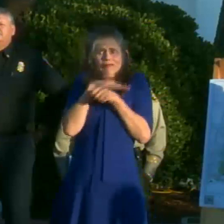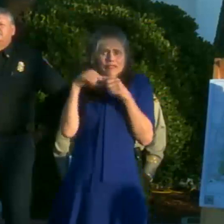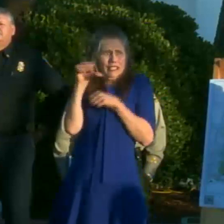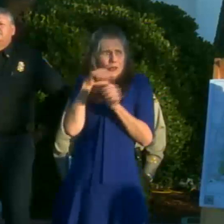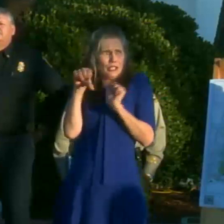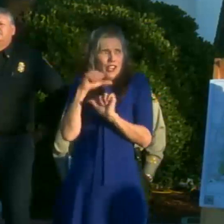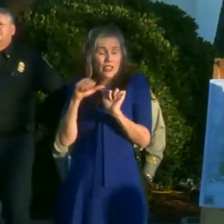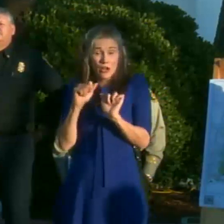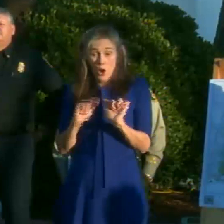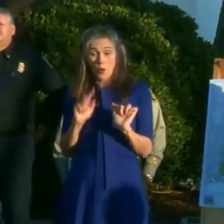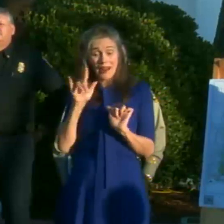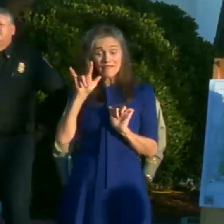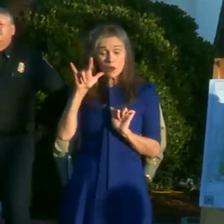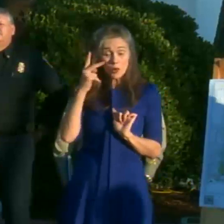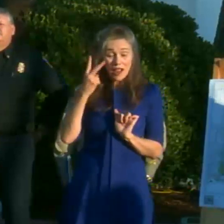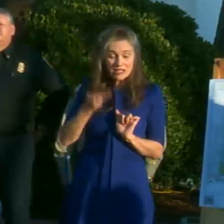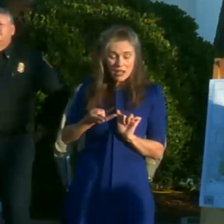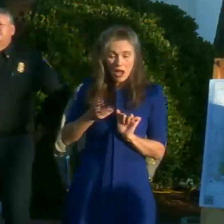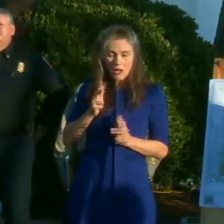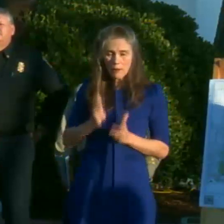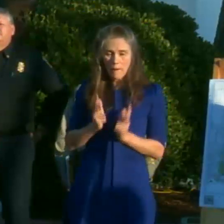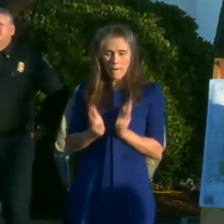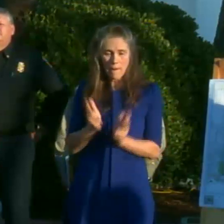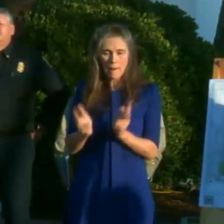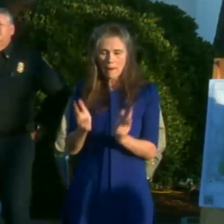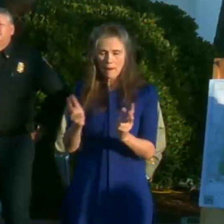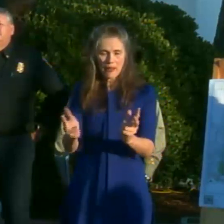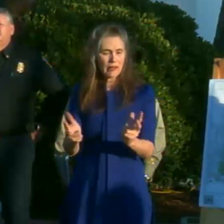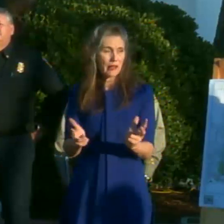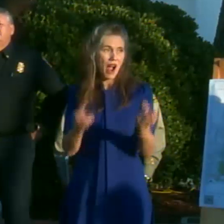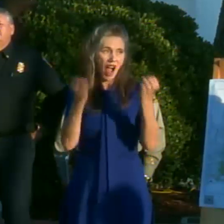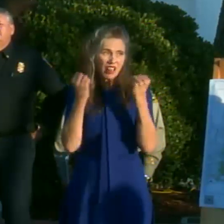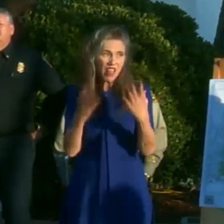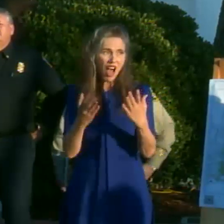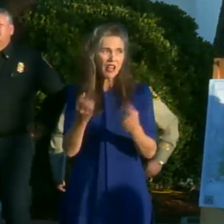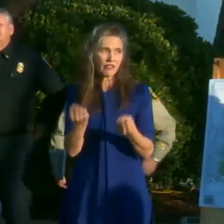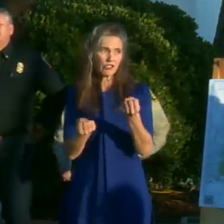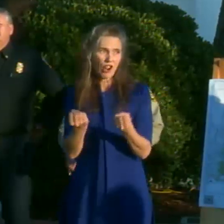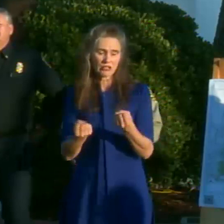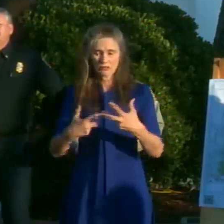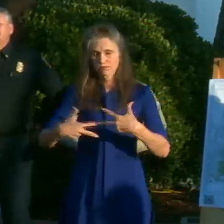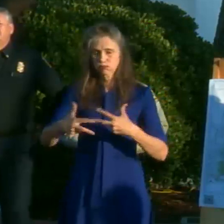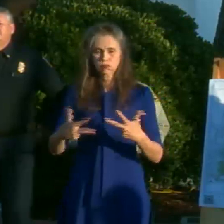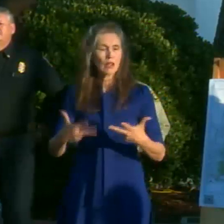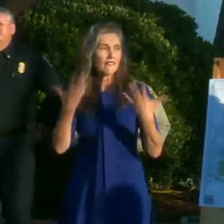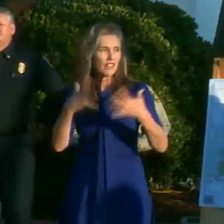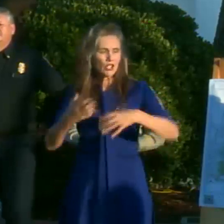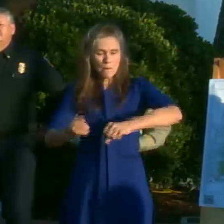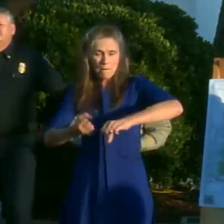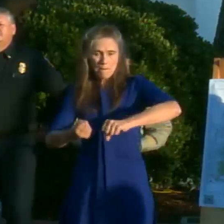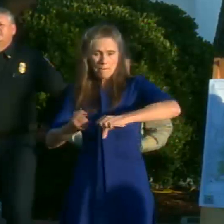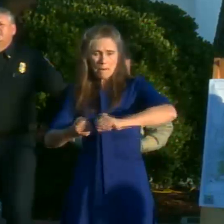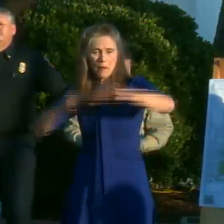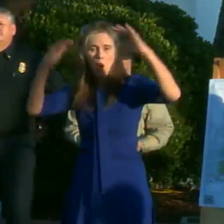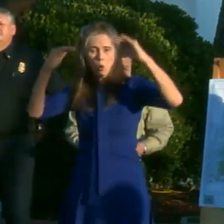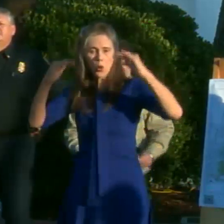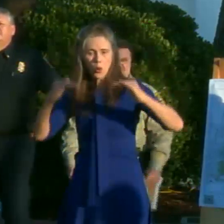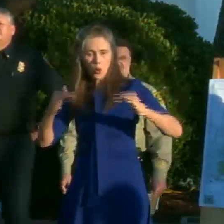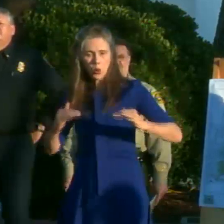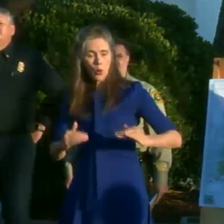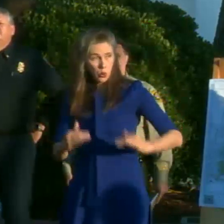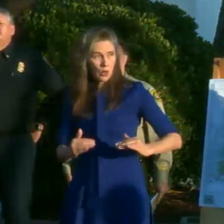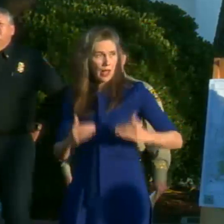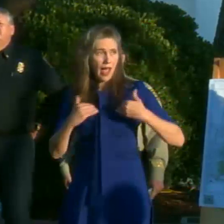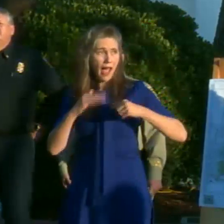was, gosh, I don't know how many trucks, but there was a lot of trucks pumping water. So they have